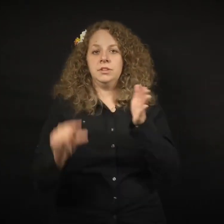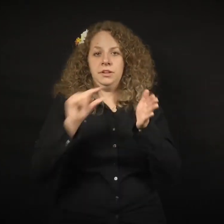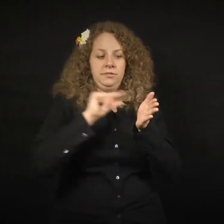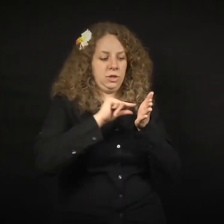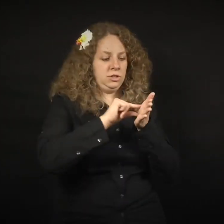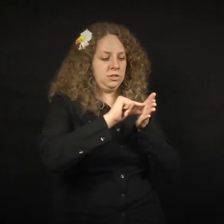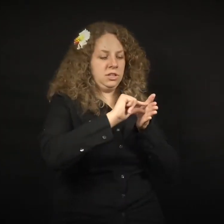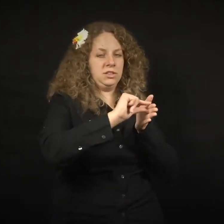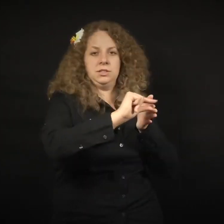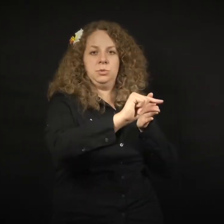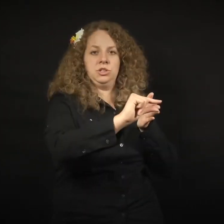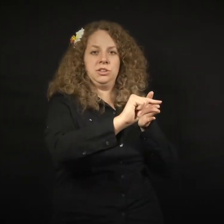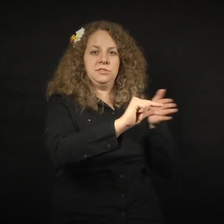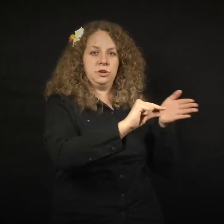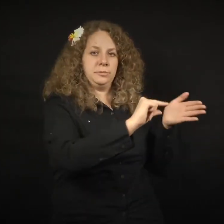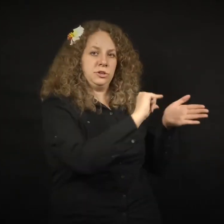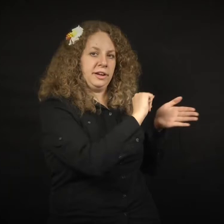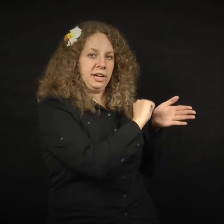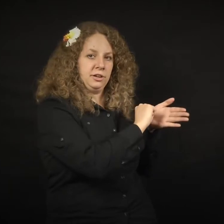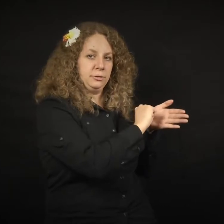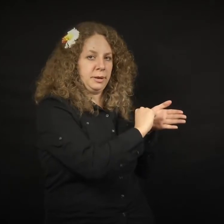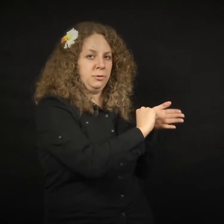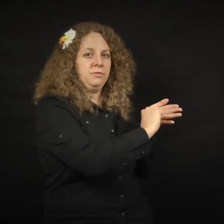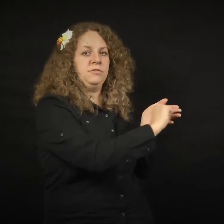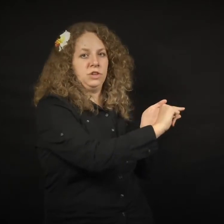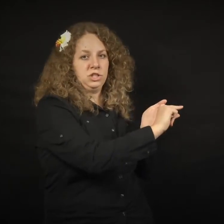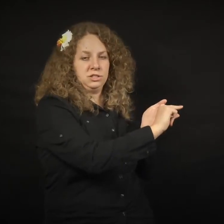A verse, like this portion of scripture right here in your Bible, verse.